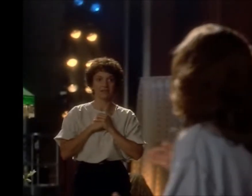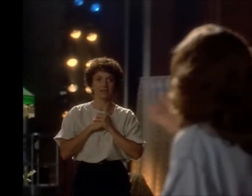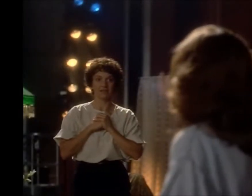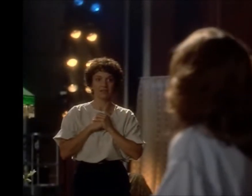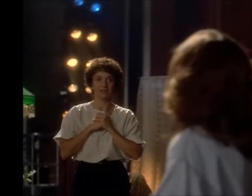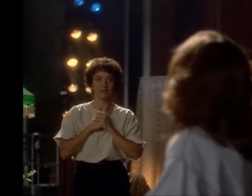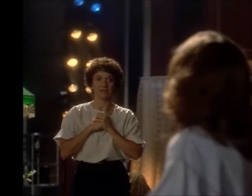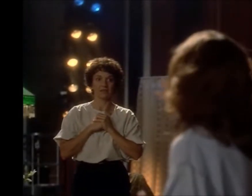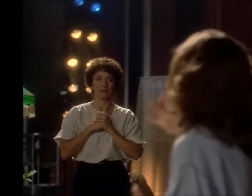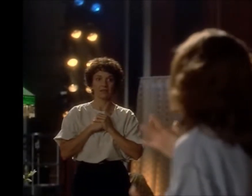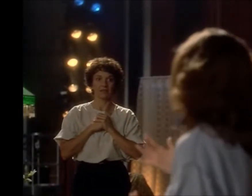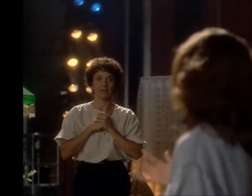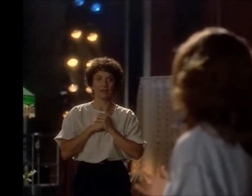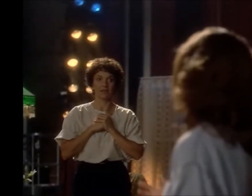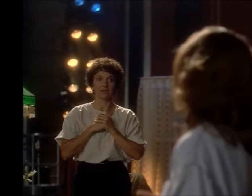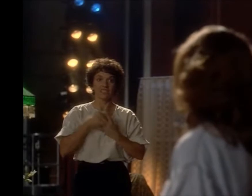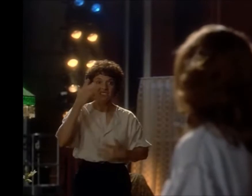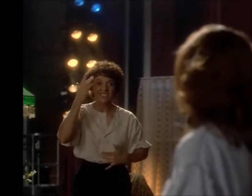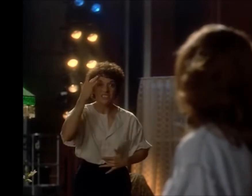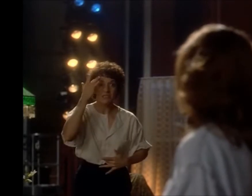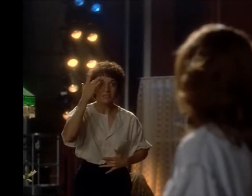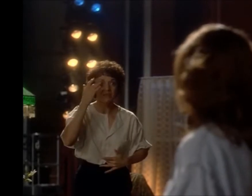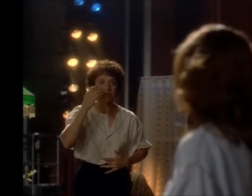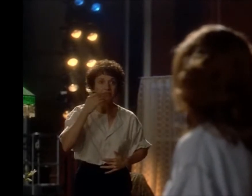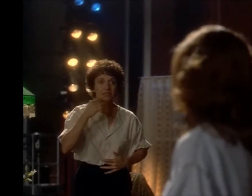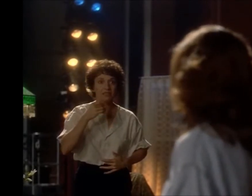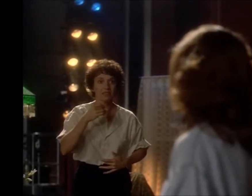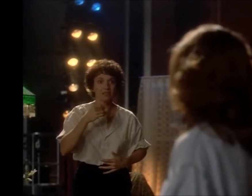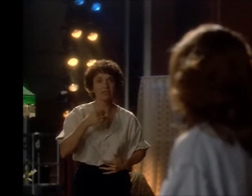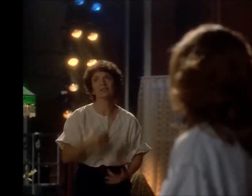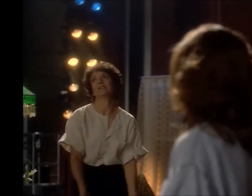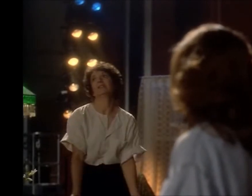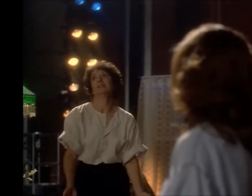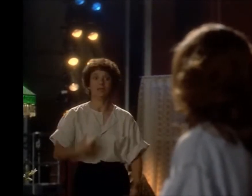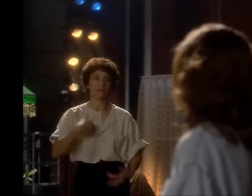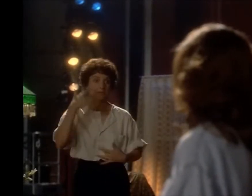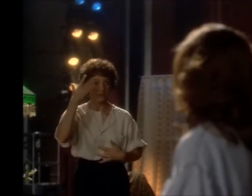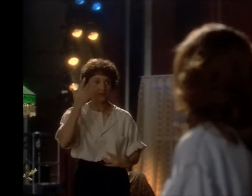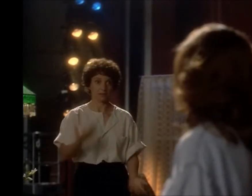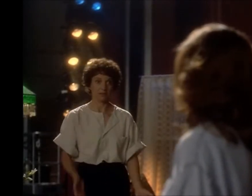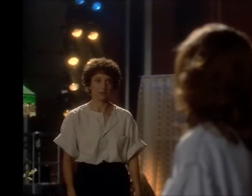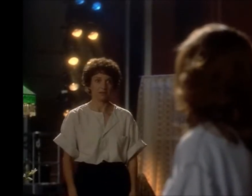Because I'm sick. You're sick? Am I sick?